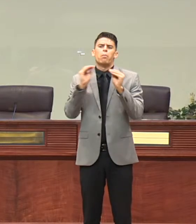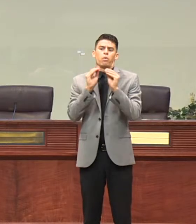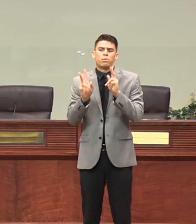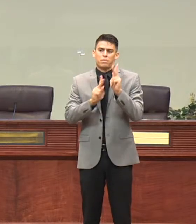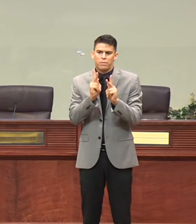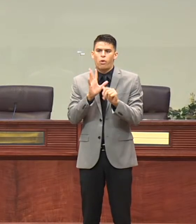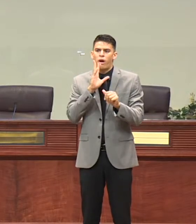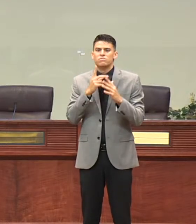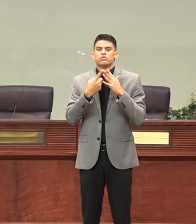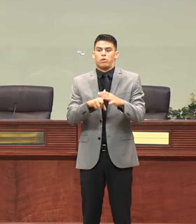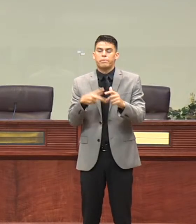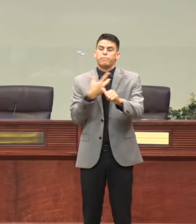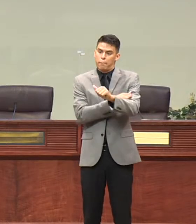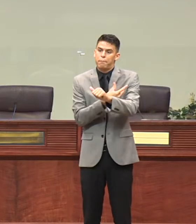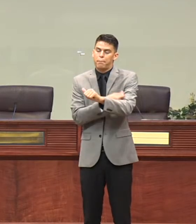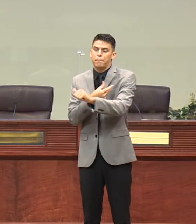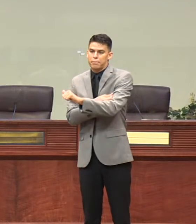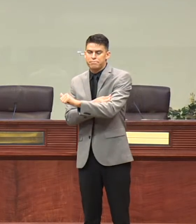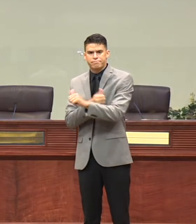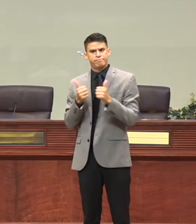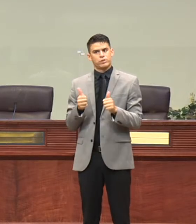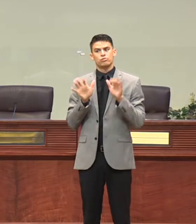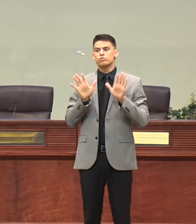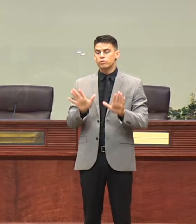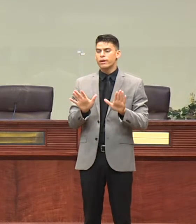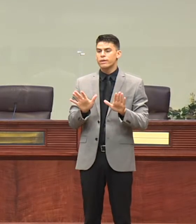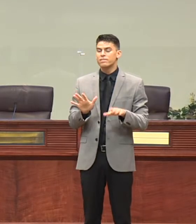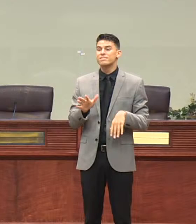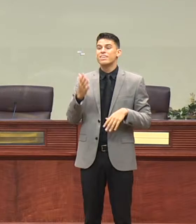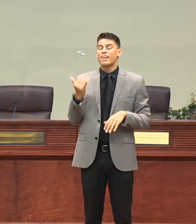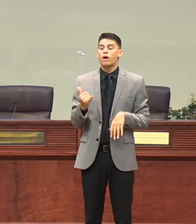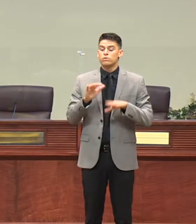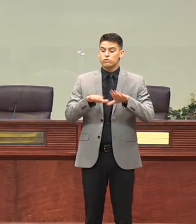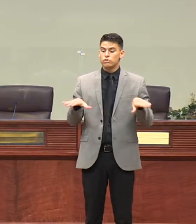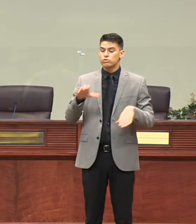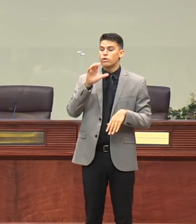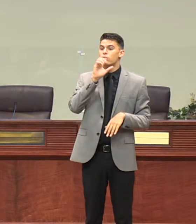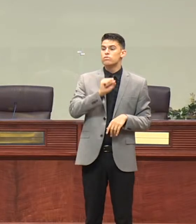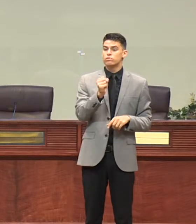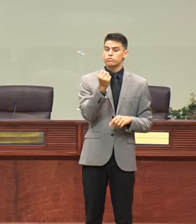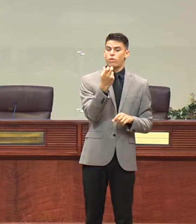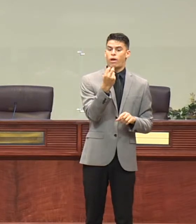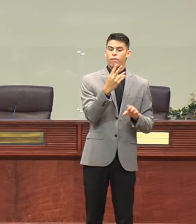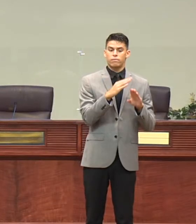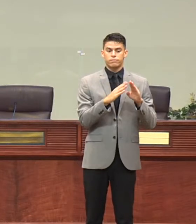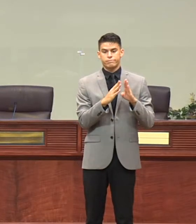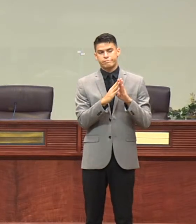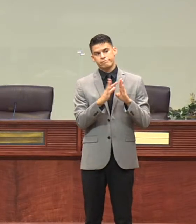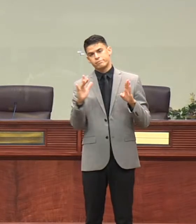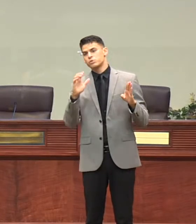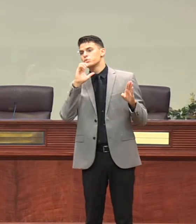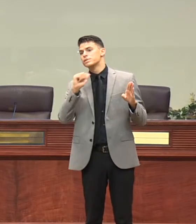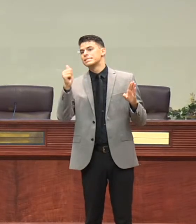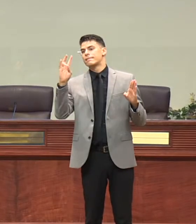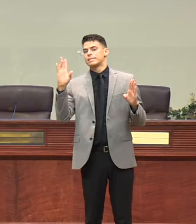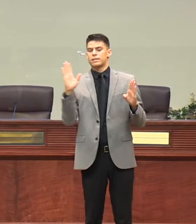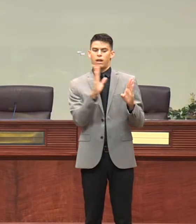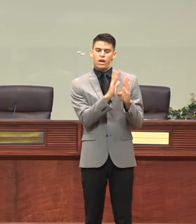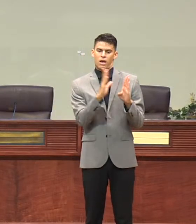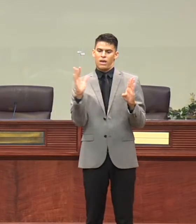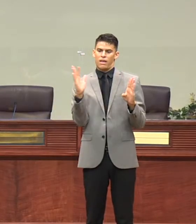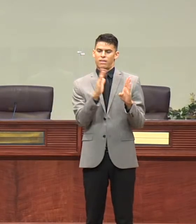encouraging. And also the fact that in children 12 to 17 years old, we are getting close to